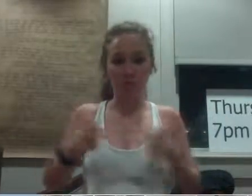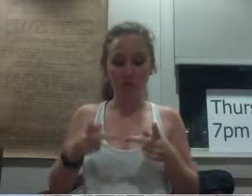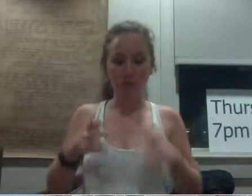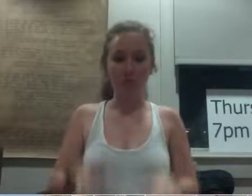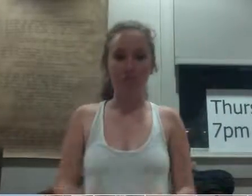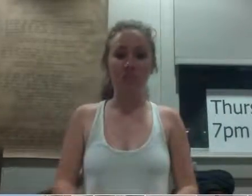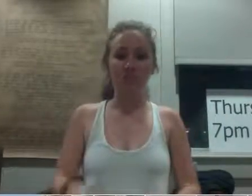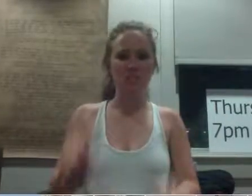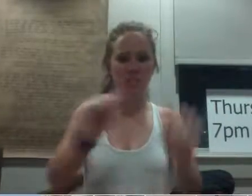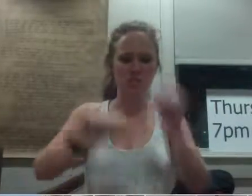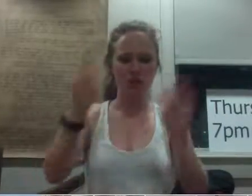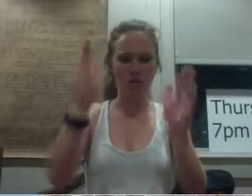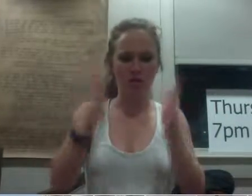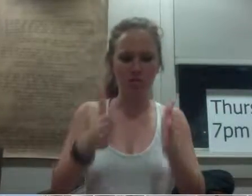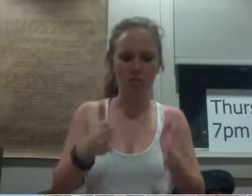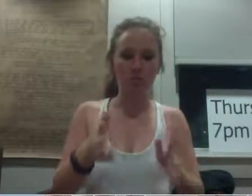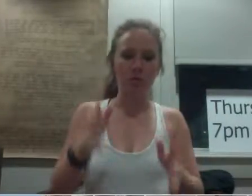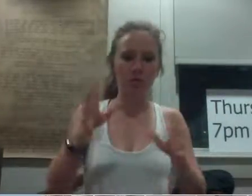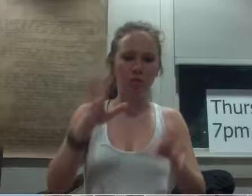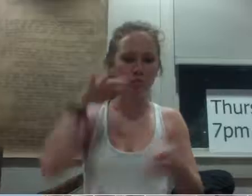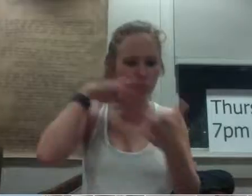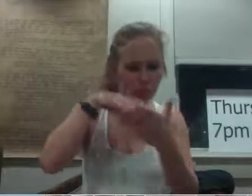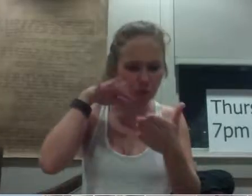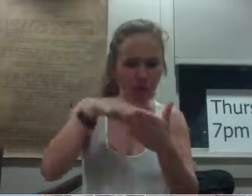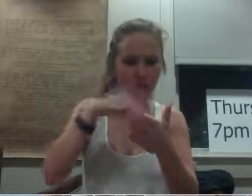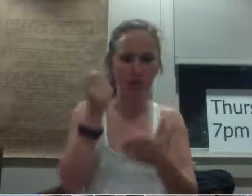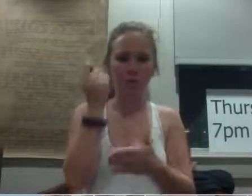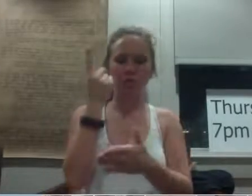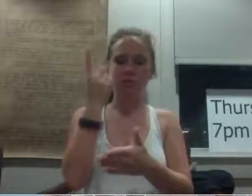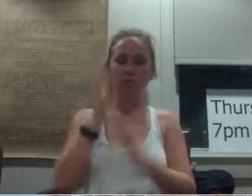and in different various places.